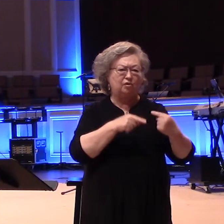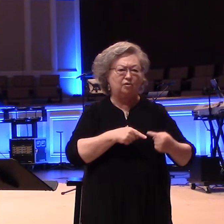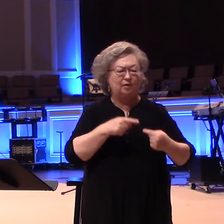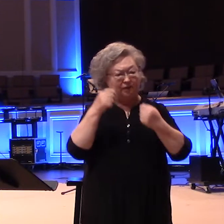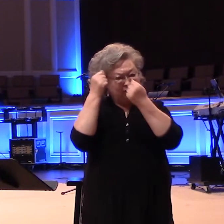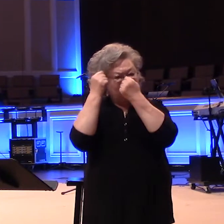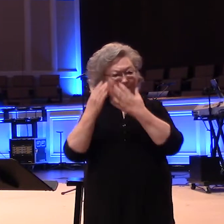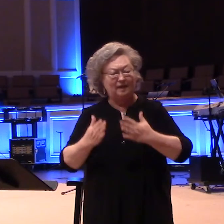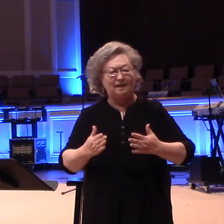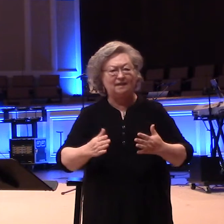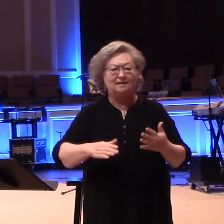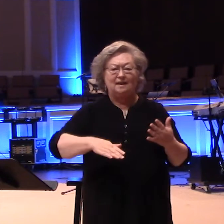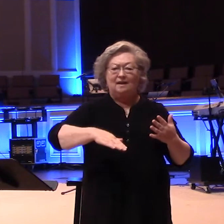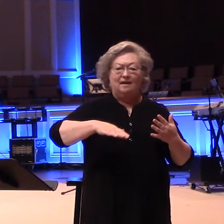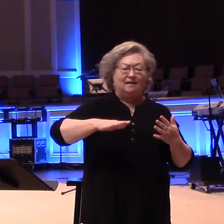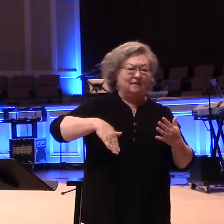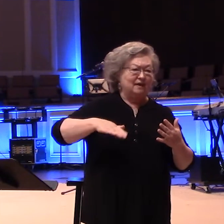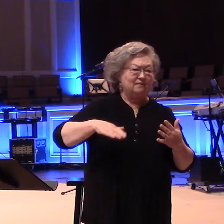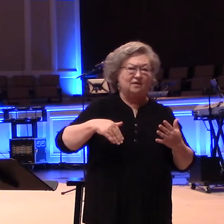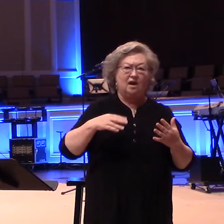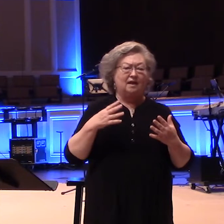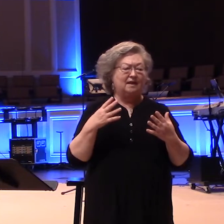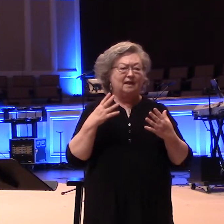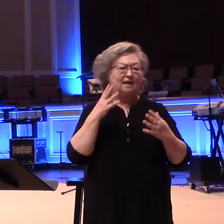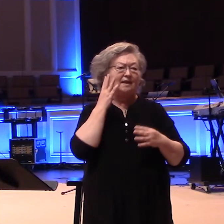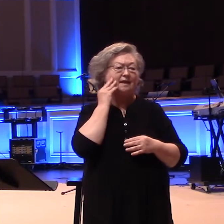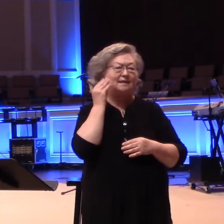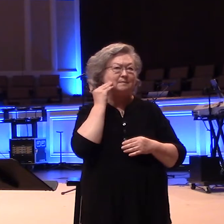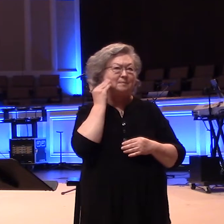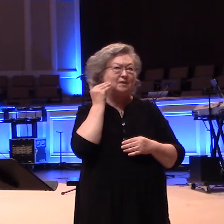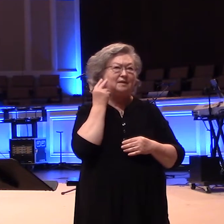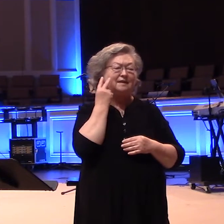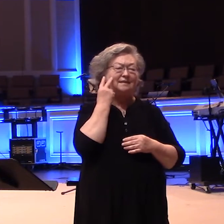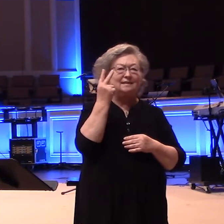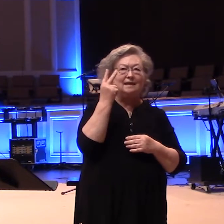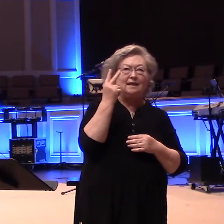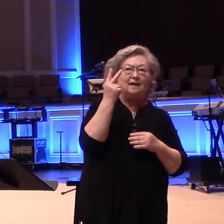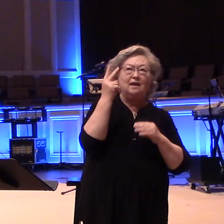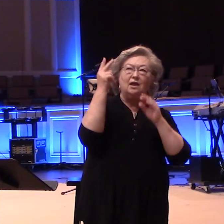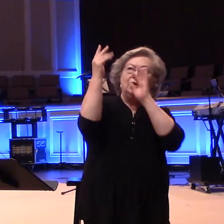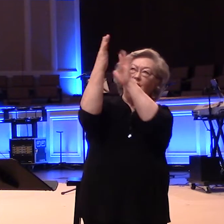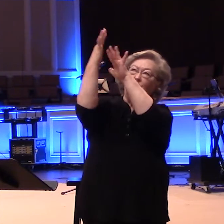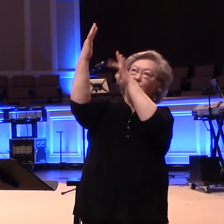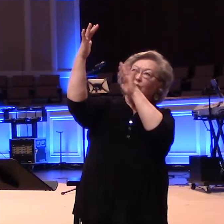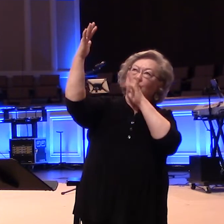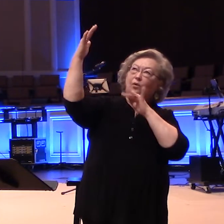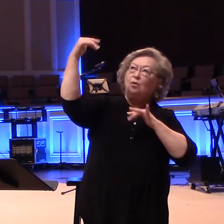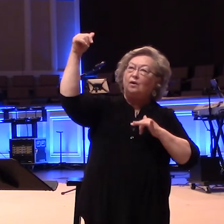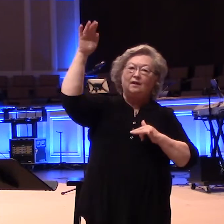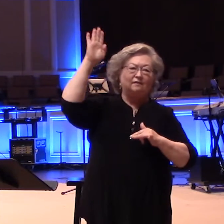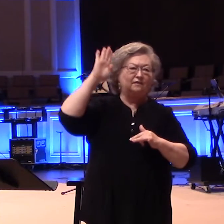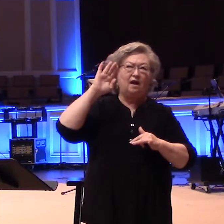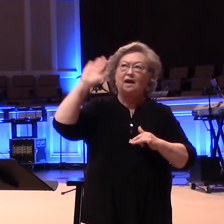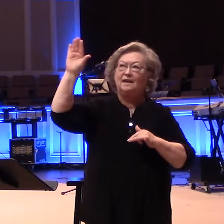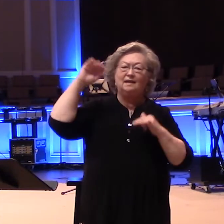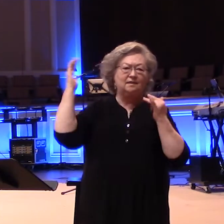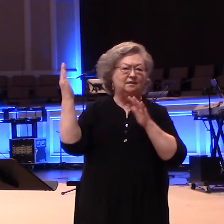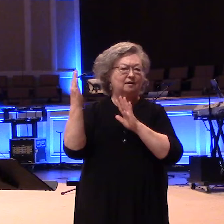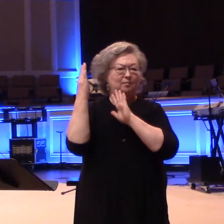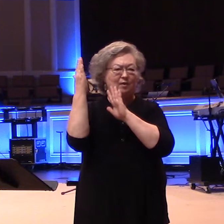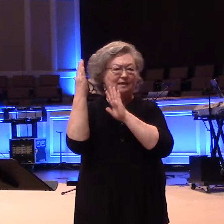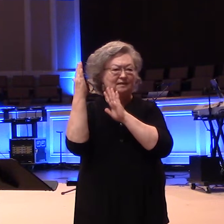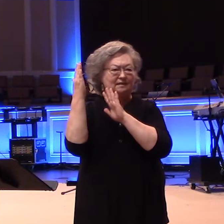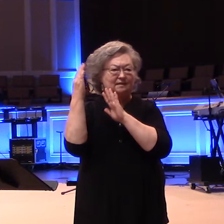still not experiencing, never even really seeing the Shekinah glory, the very manifest presence of God come and dwell in that temple